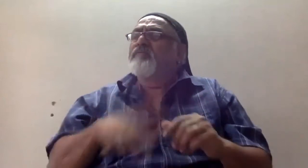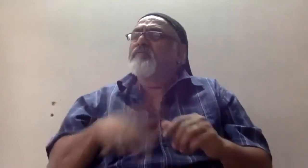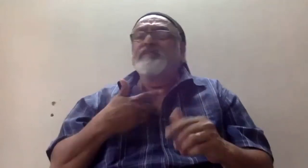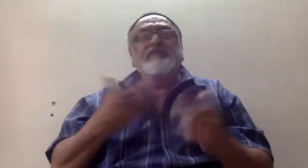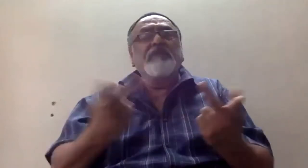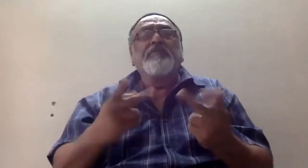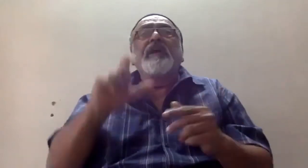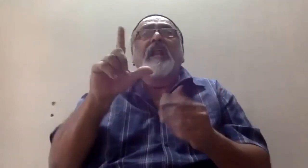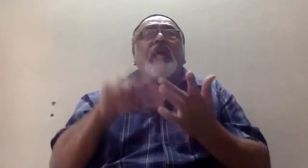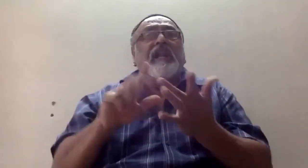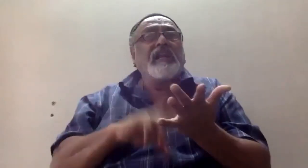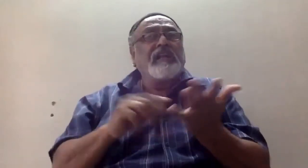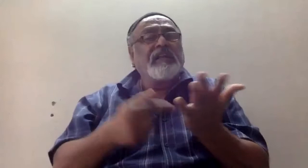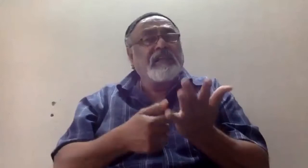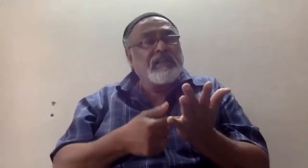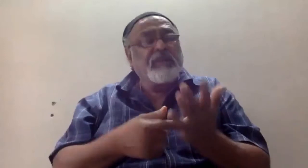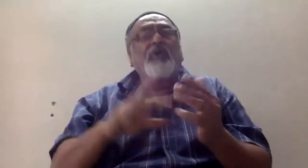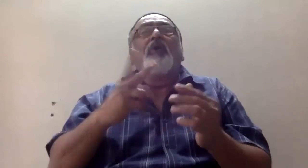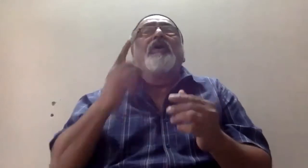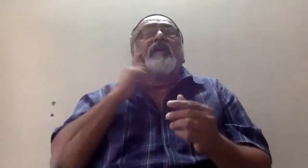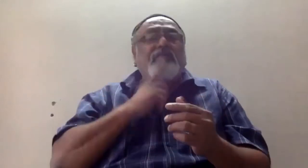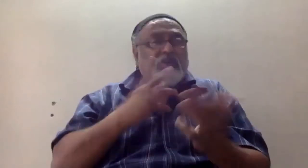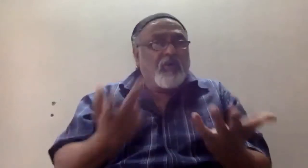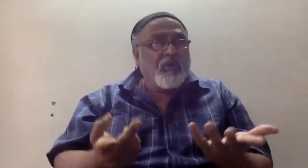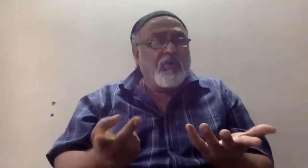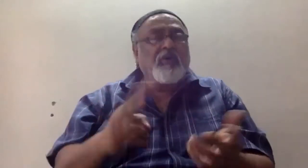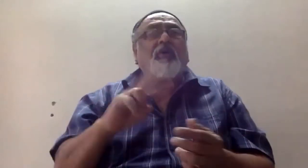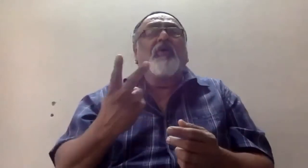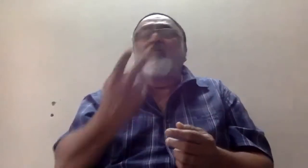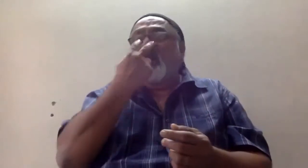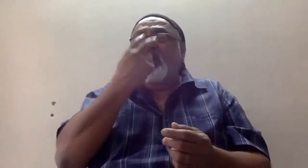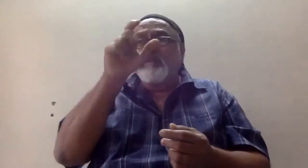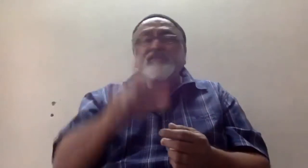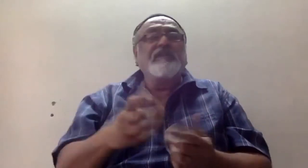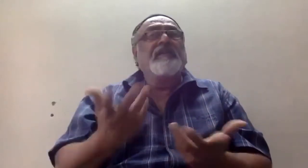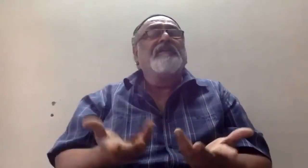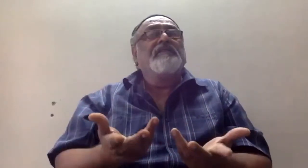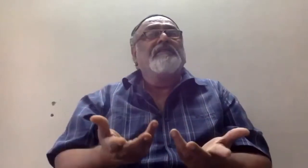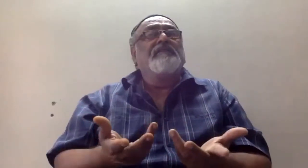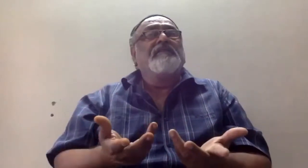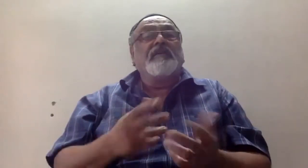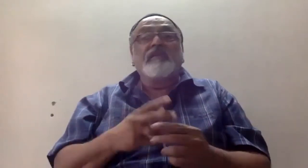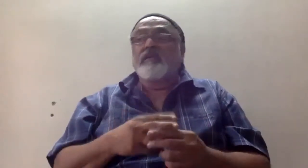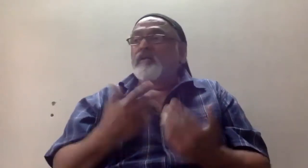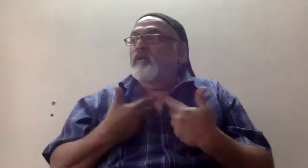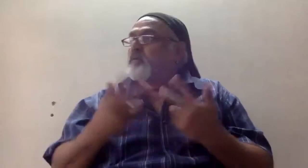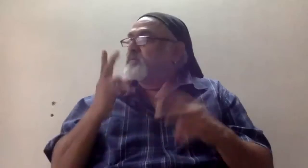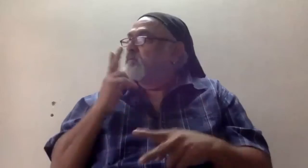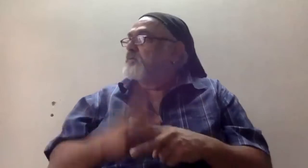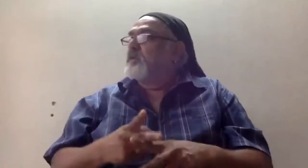or who they were deaf or they were blind people. I'm still on these 2 disabilities. You can